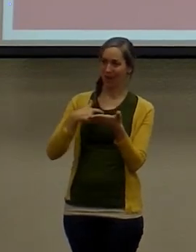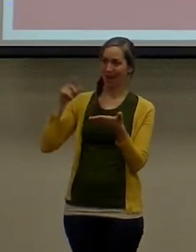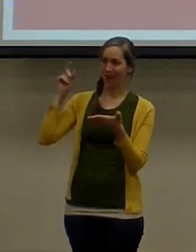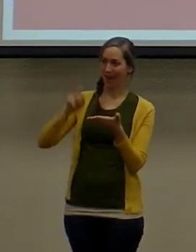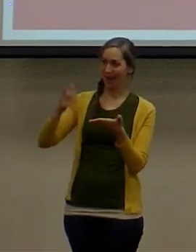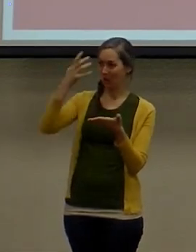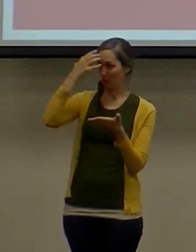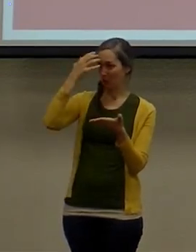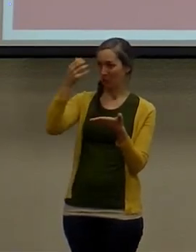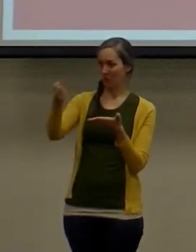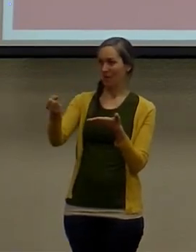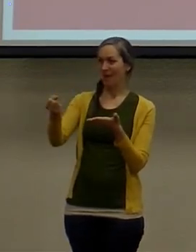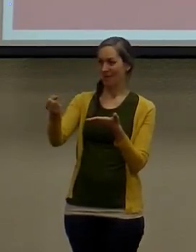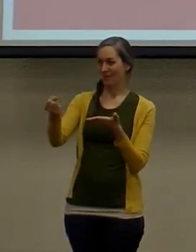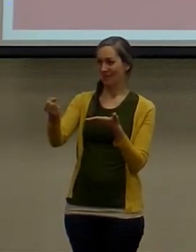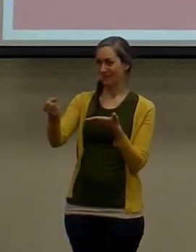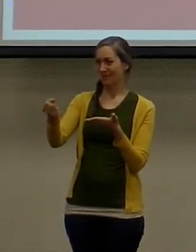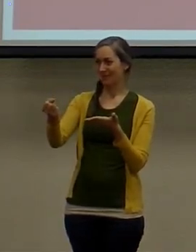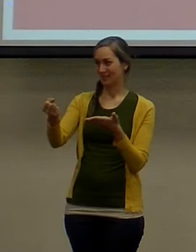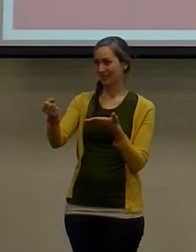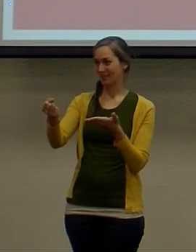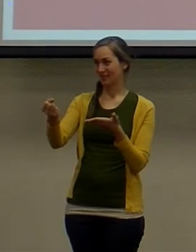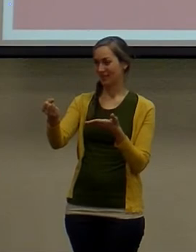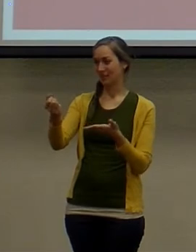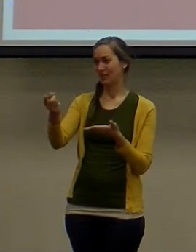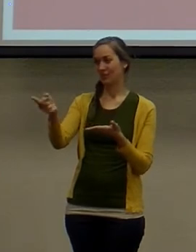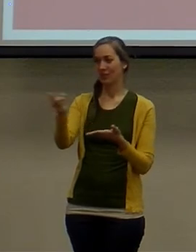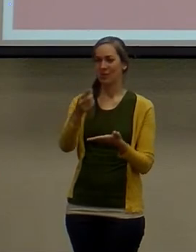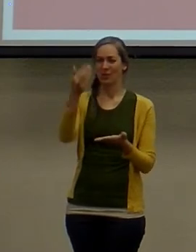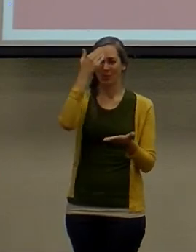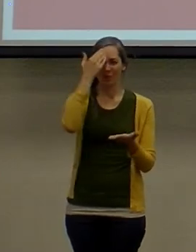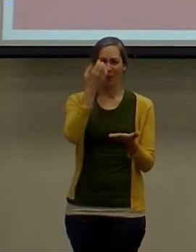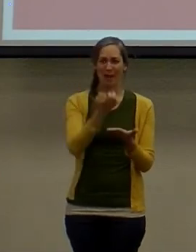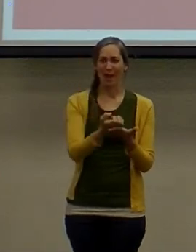in English. You know, Ed Won.